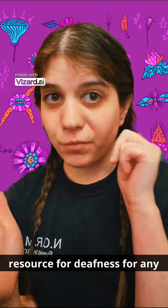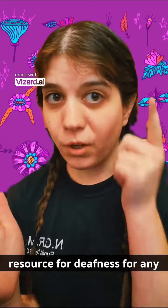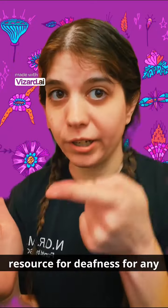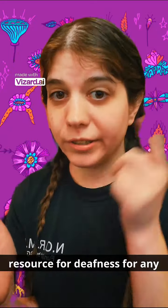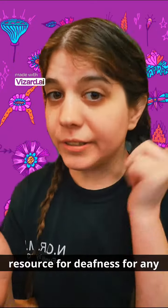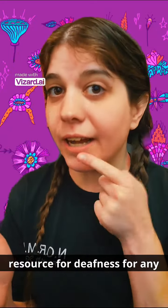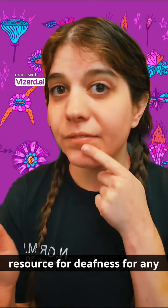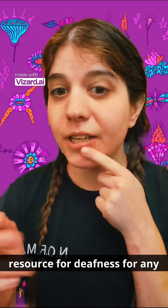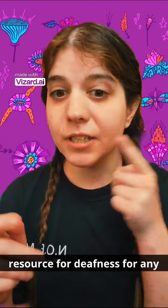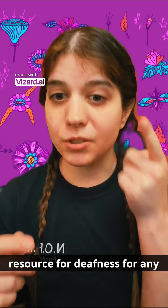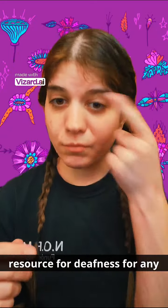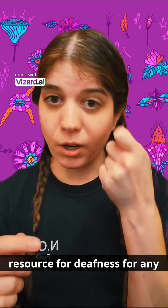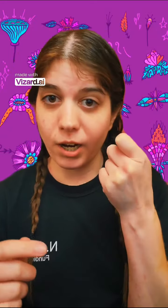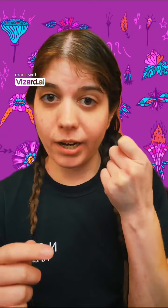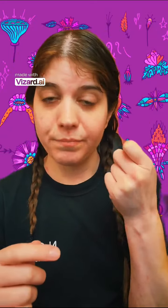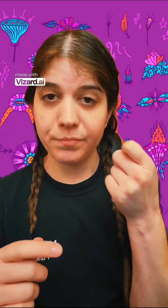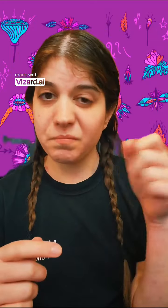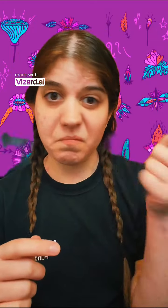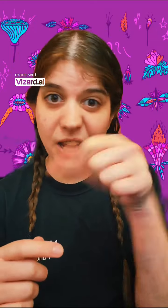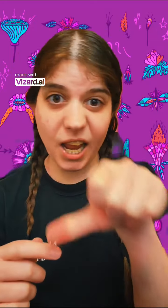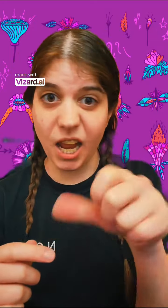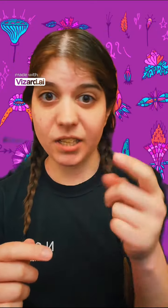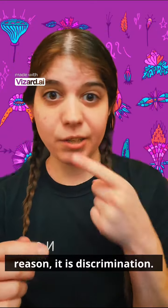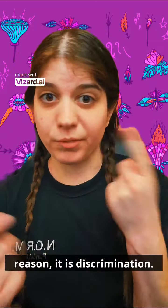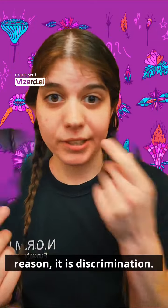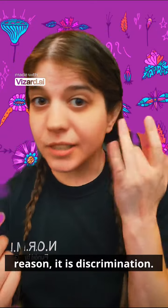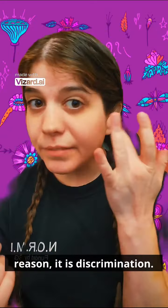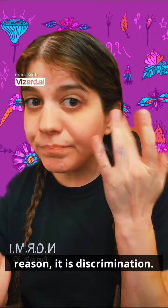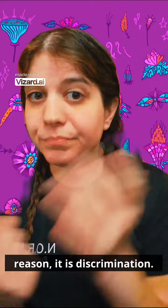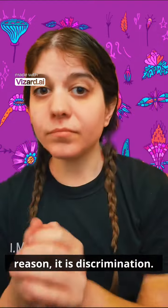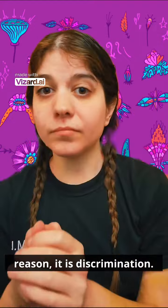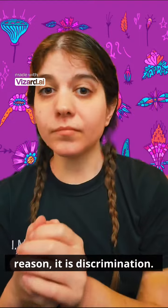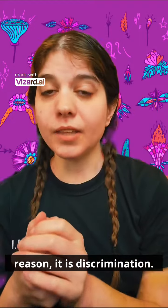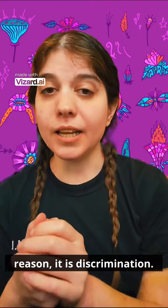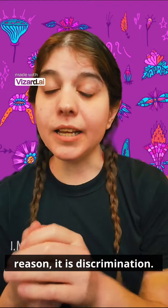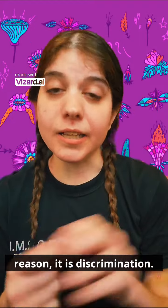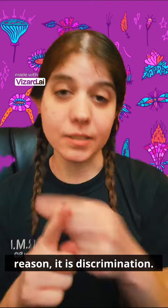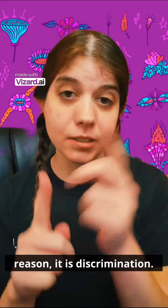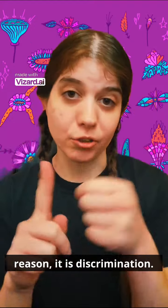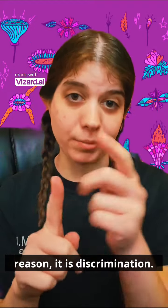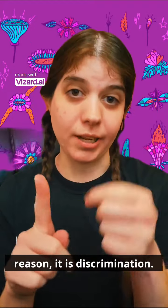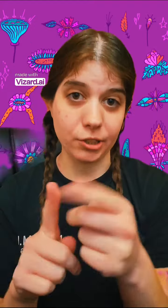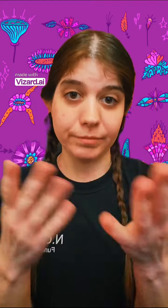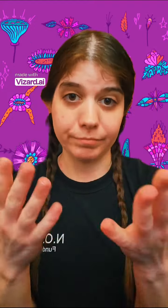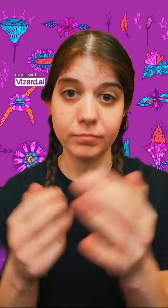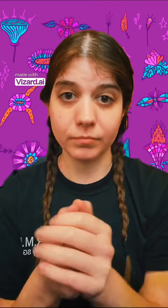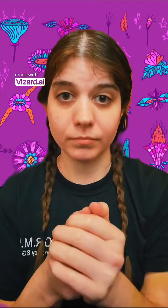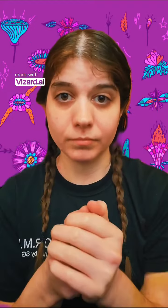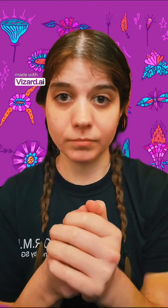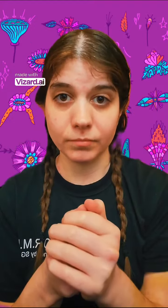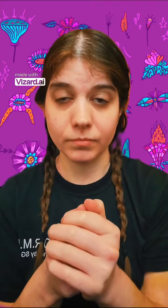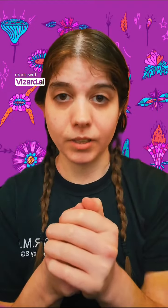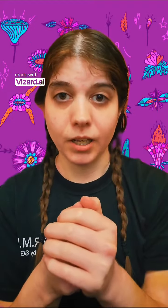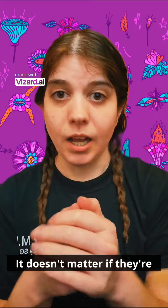for deafness for any reason, it is discrimination. It